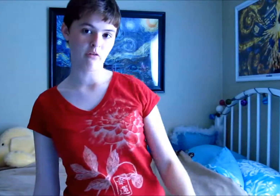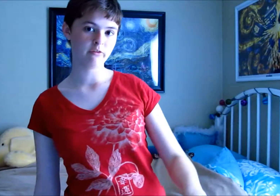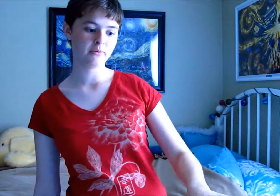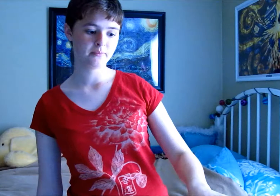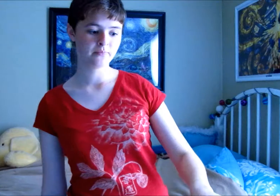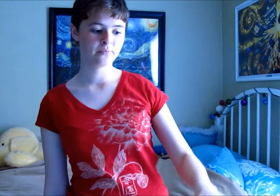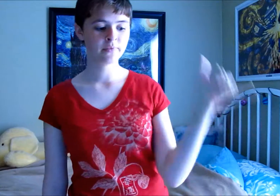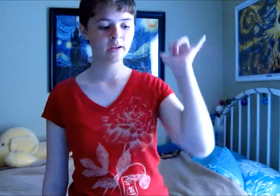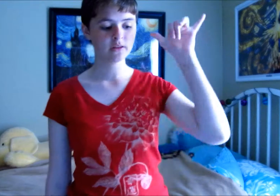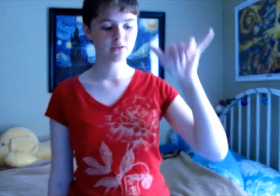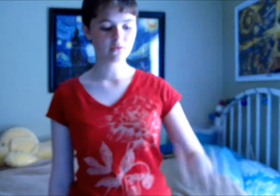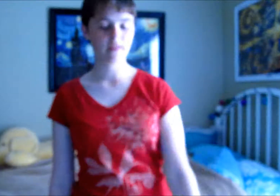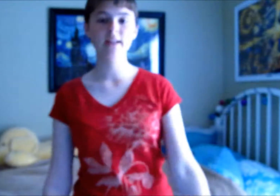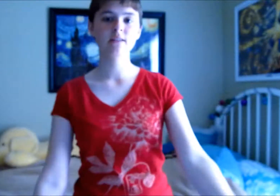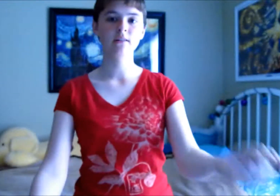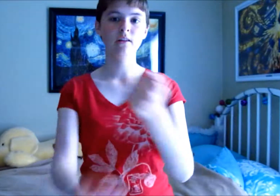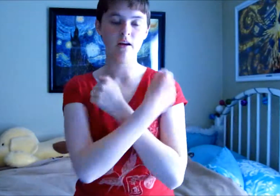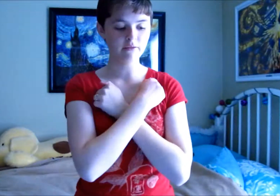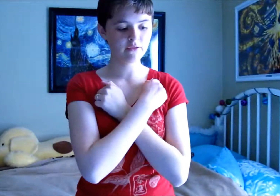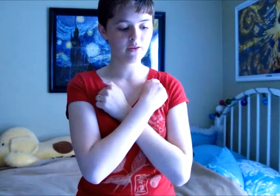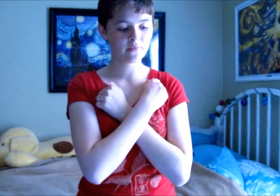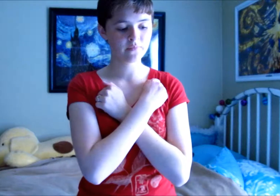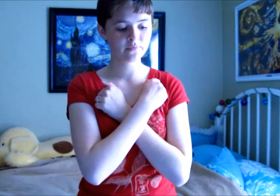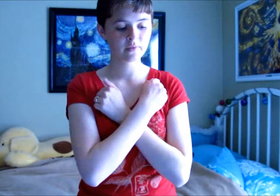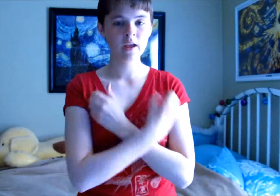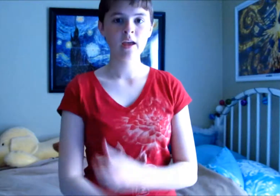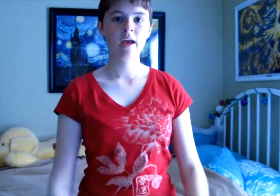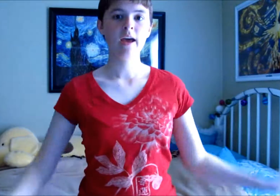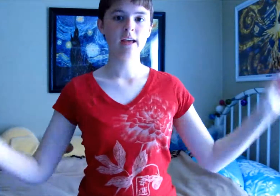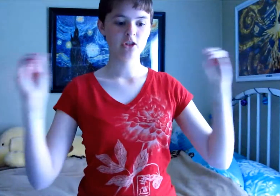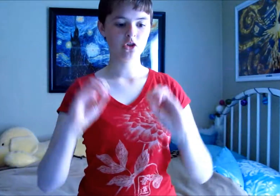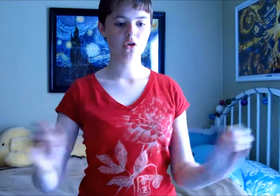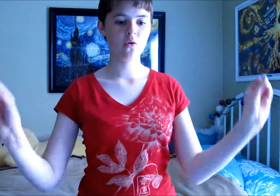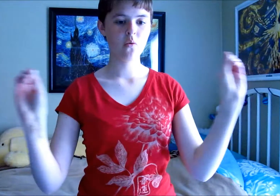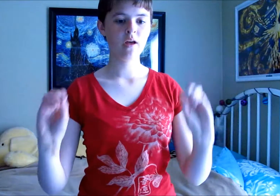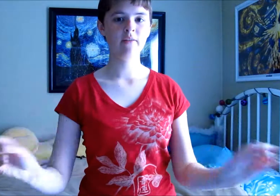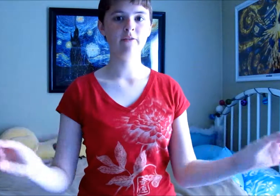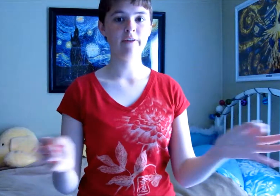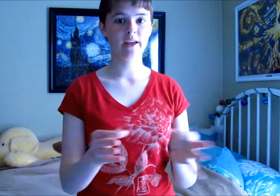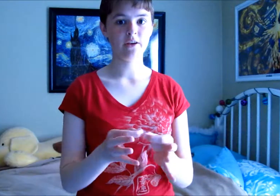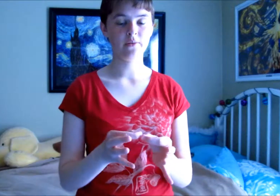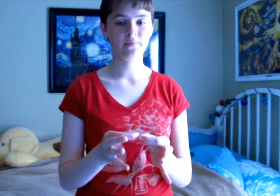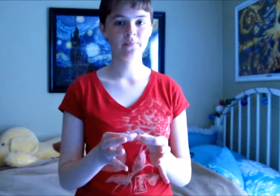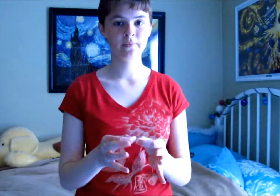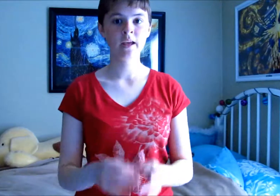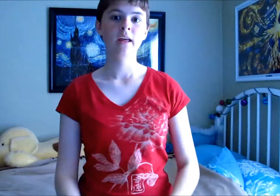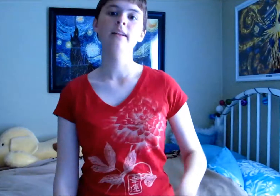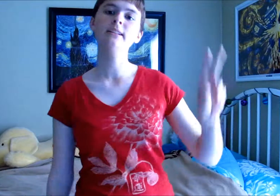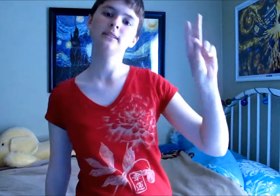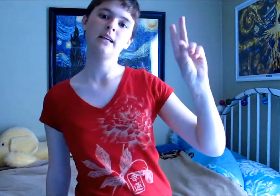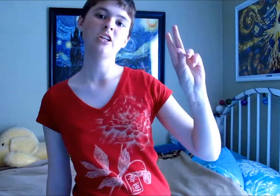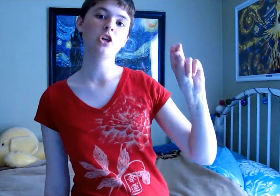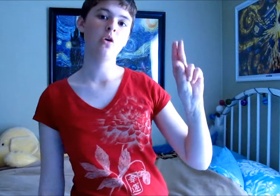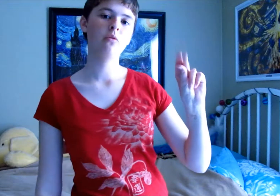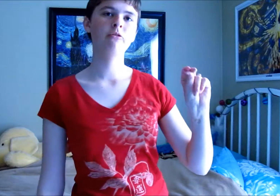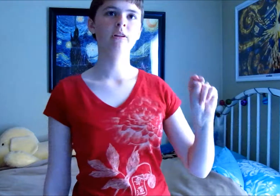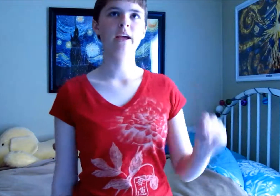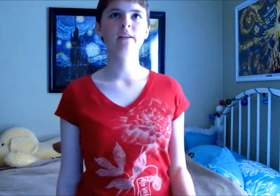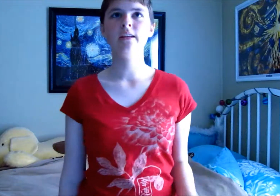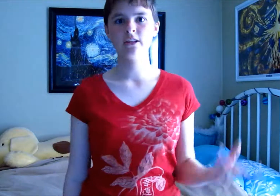over. So that's love. Has no value. This is a sign no for like yes or